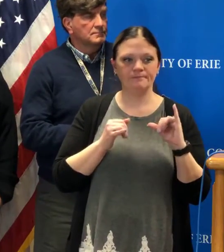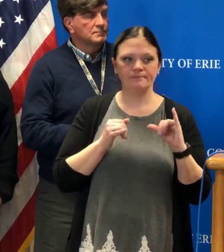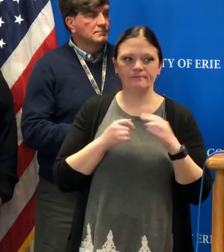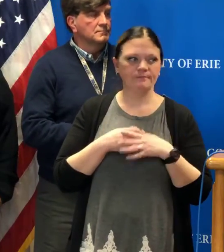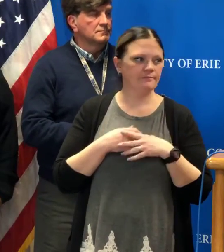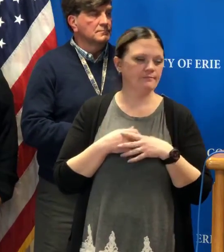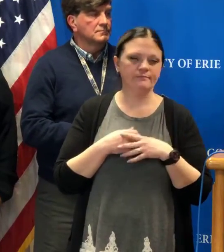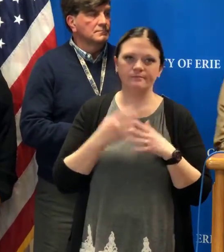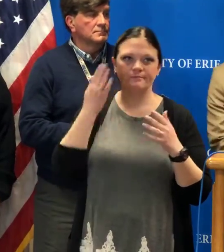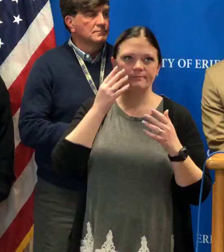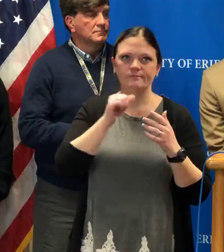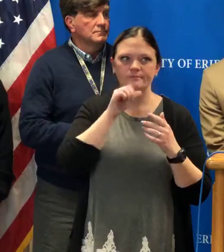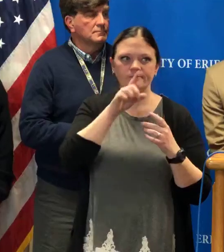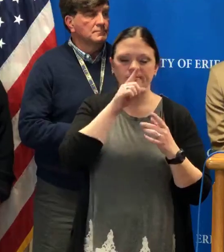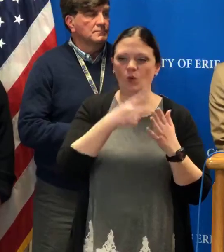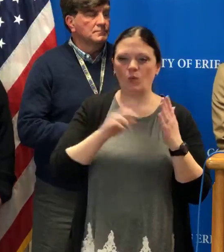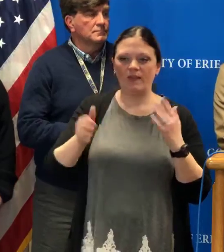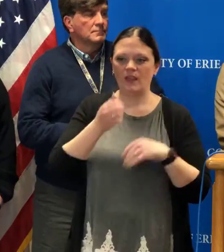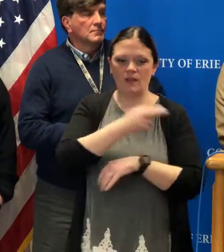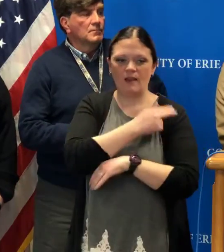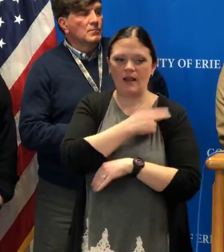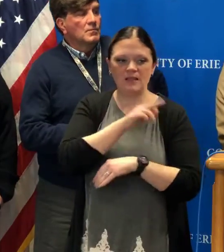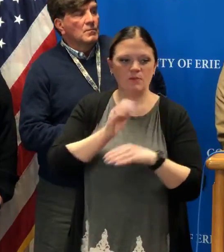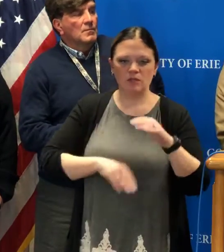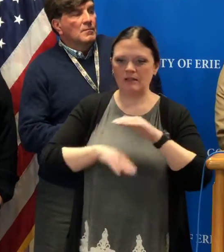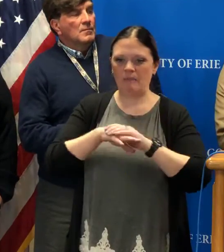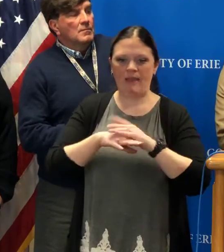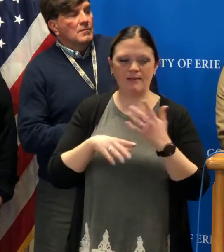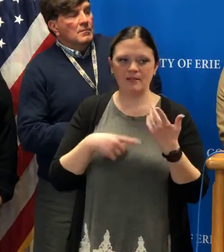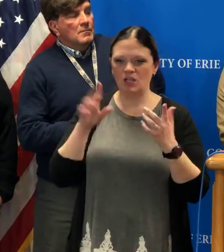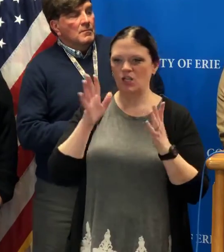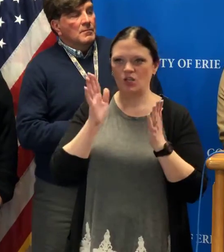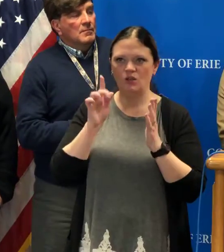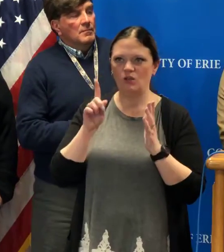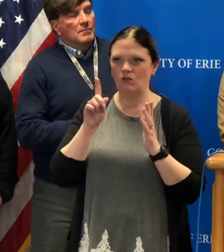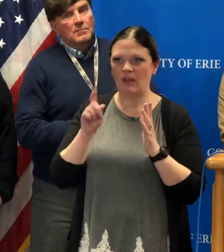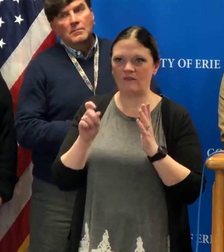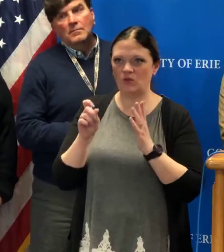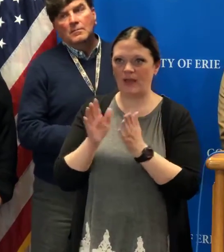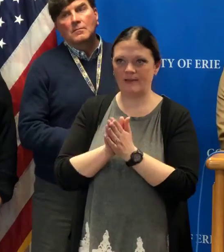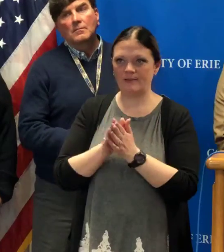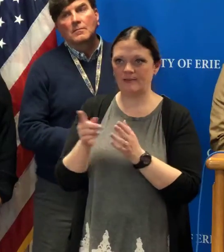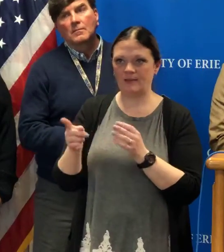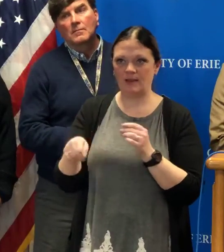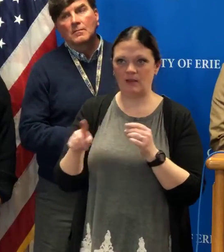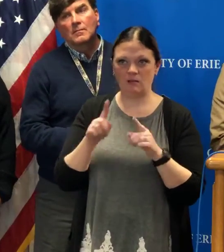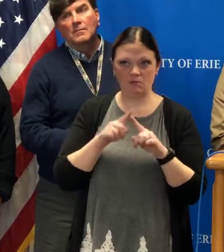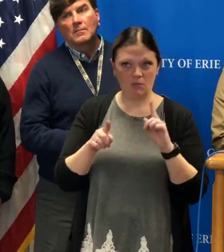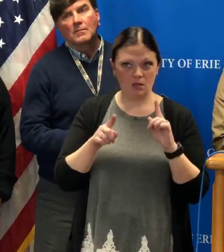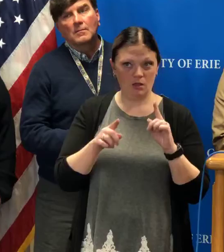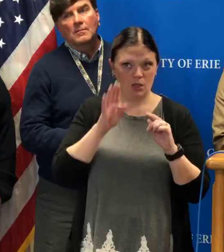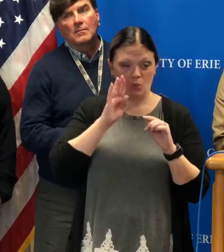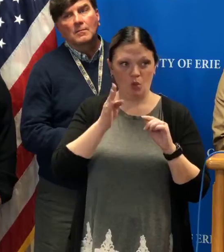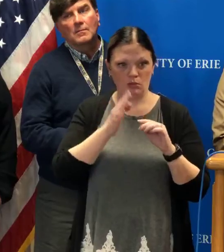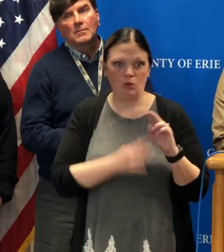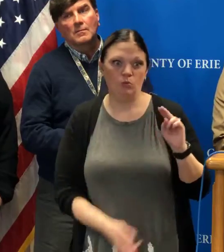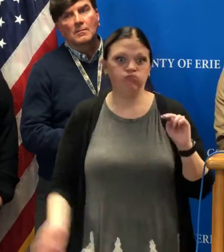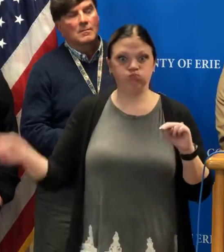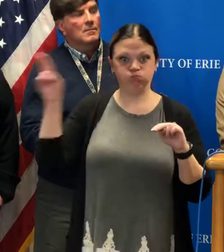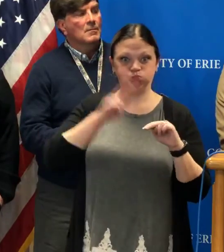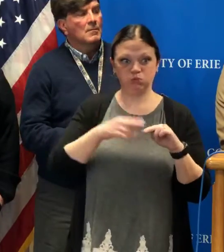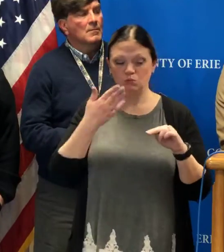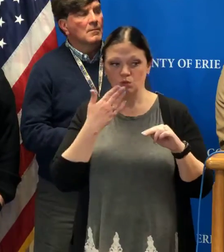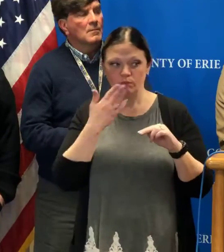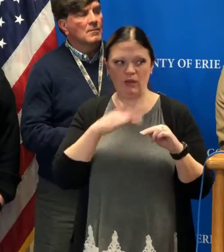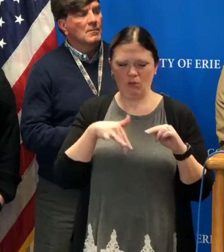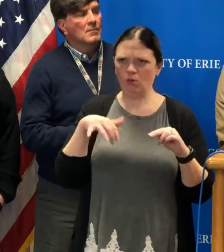I'm not sure what the other hospital's capacity is, so you would have to ask them. So, but it would exponentially increase? I mean, is this a good thing, a bad thing?